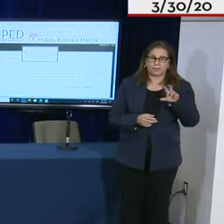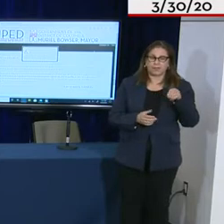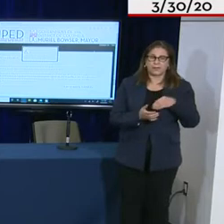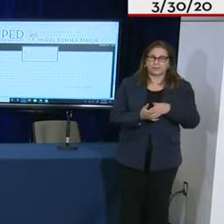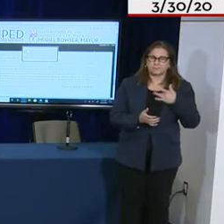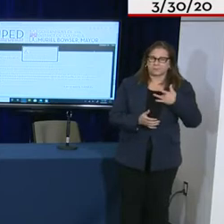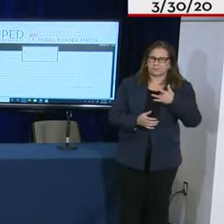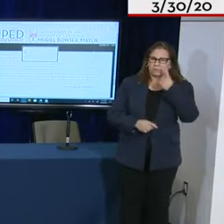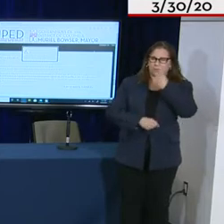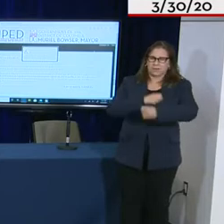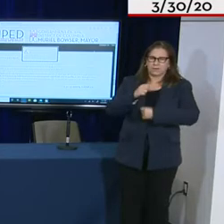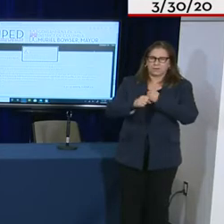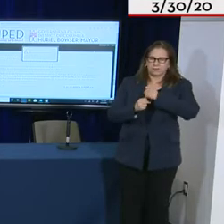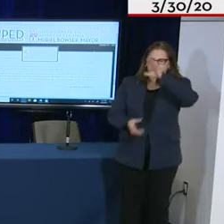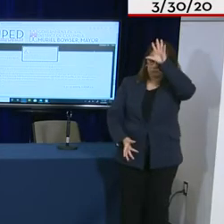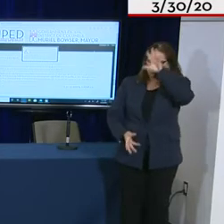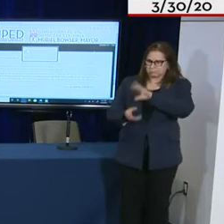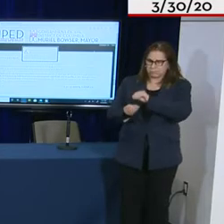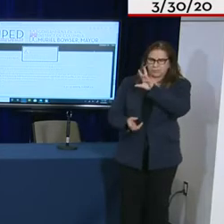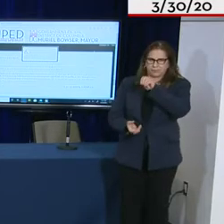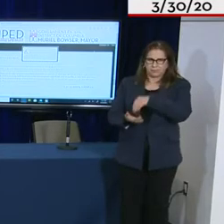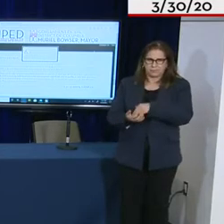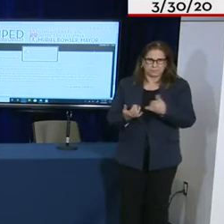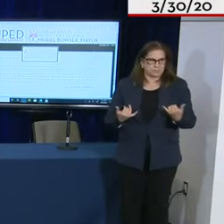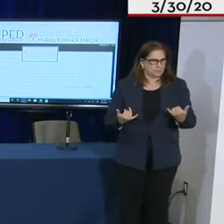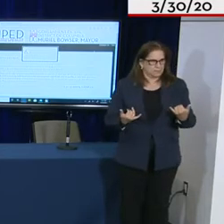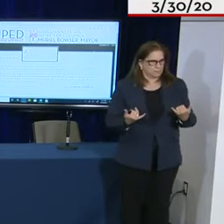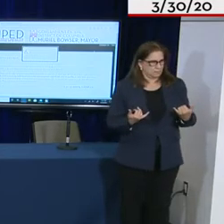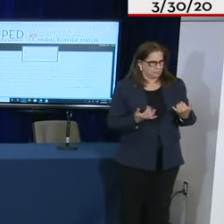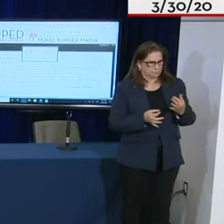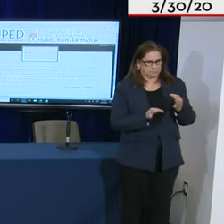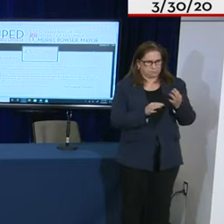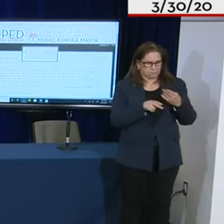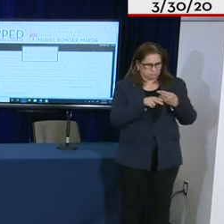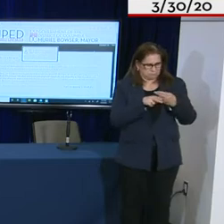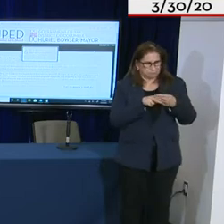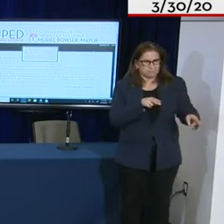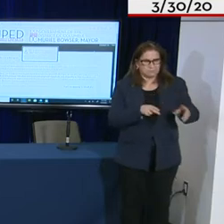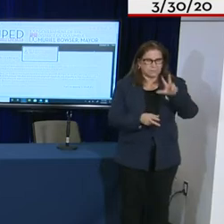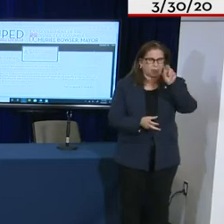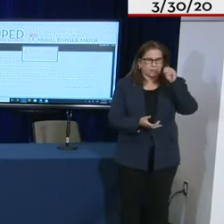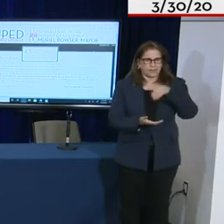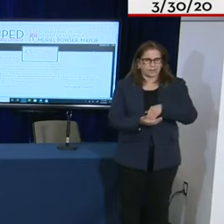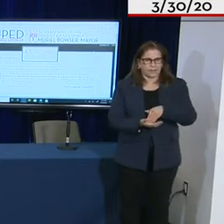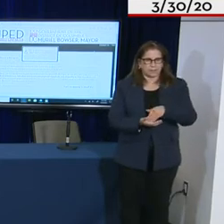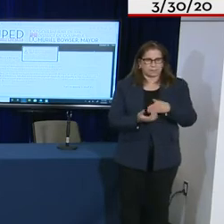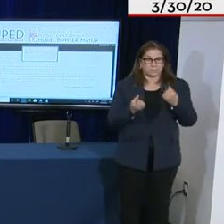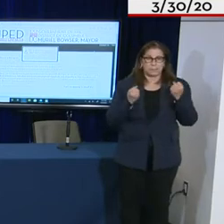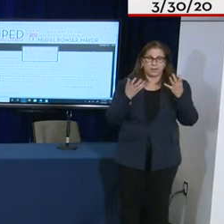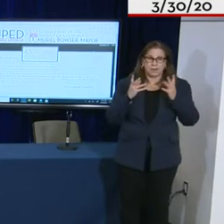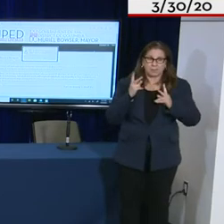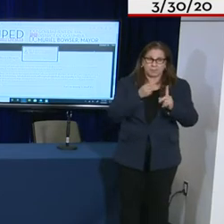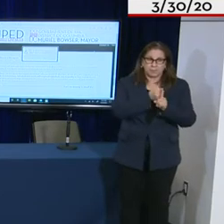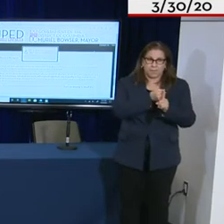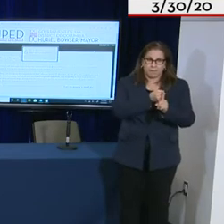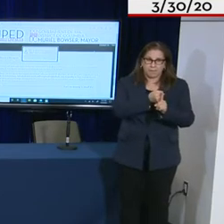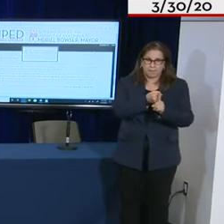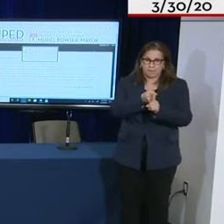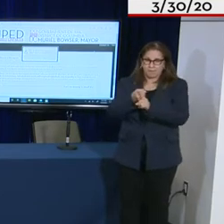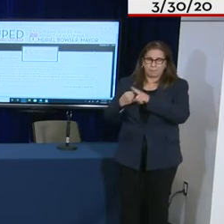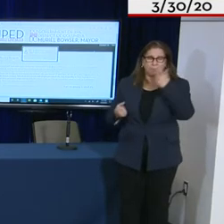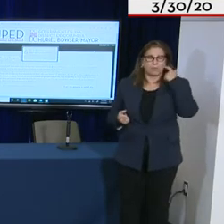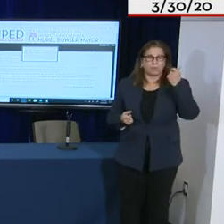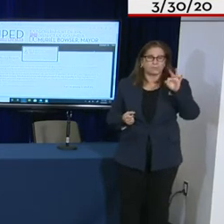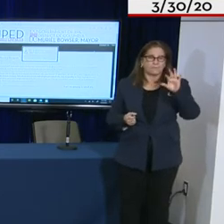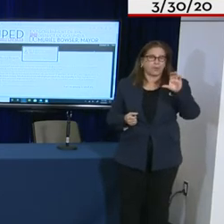Because there has been such a significant impact due to COVID-19, we do